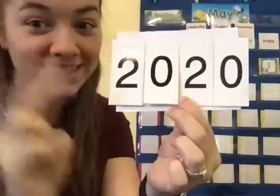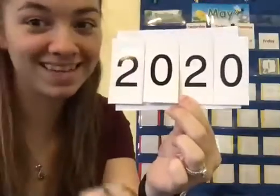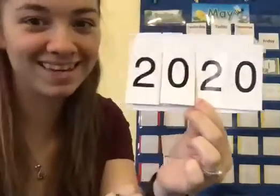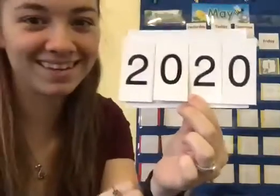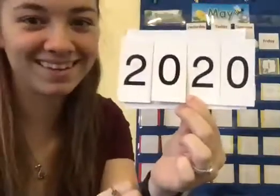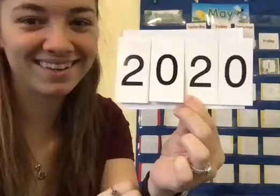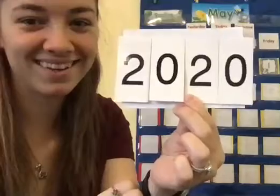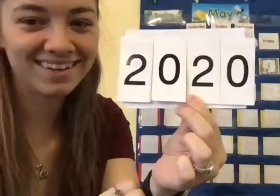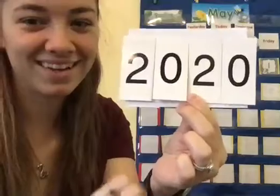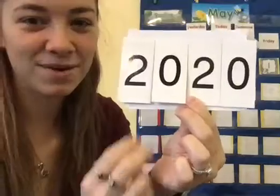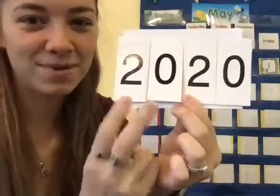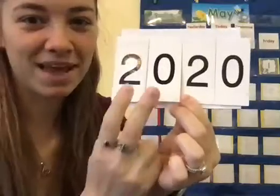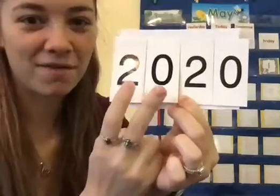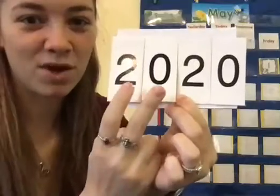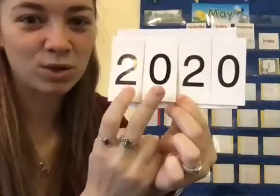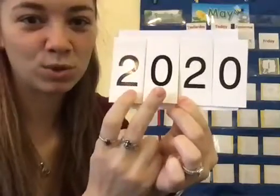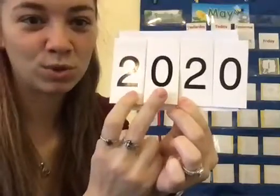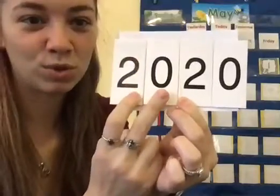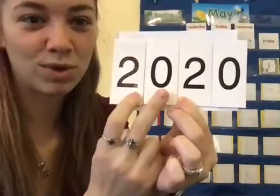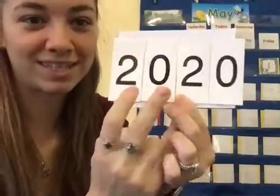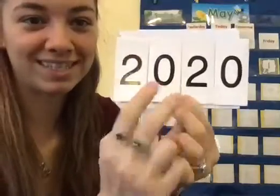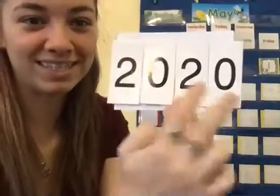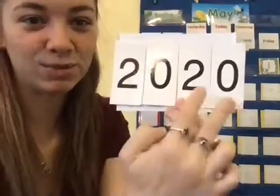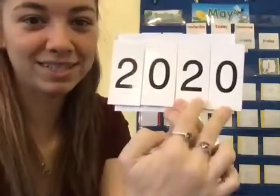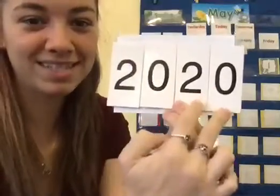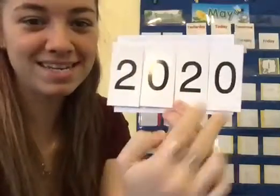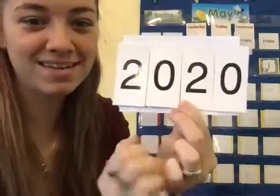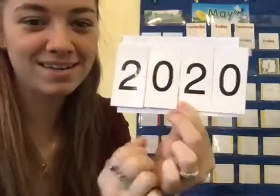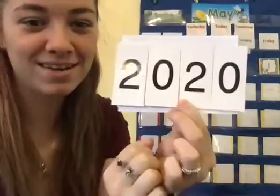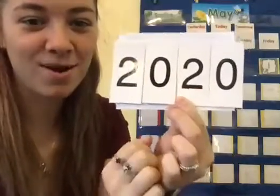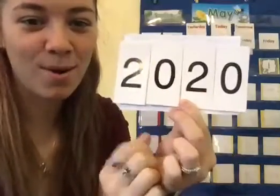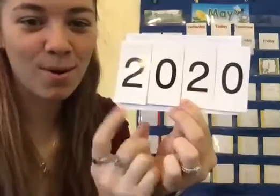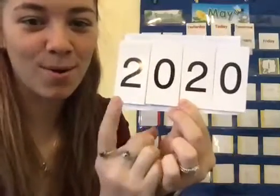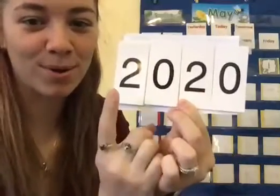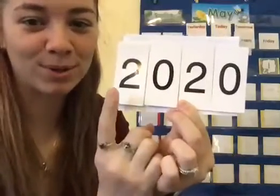say it. We have 2020 or